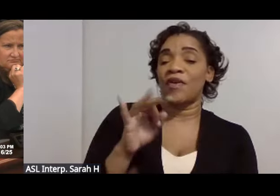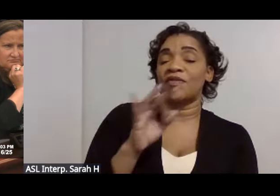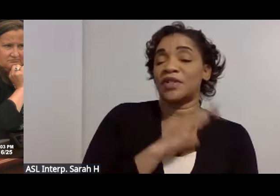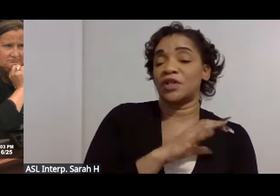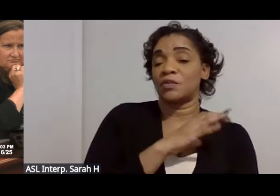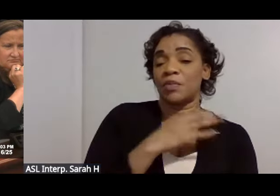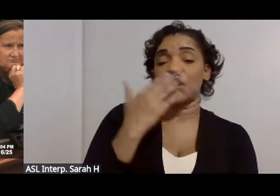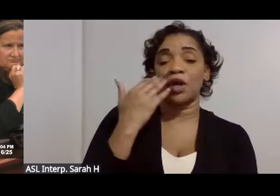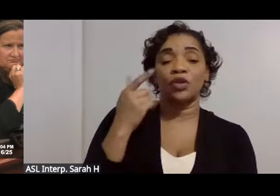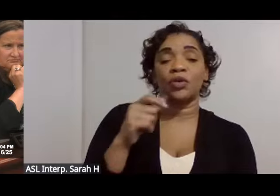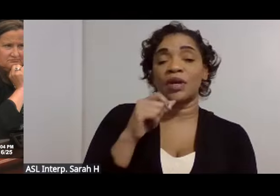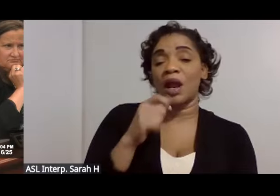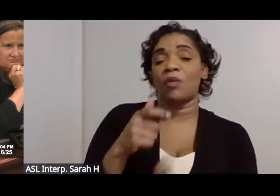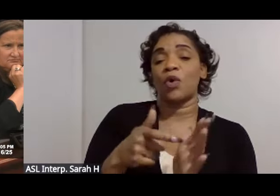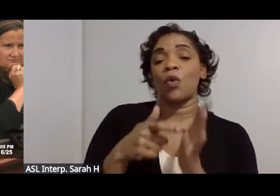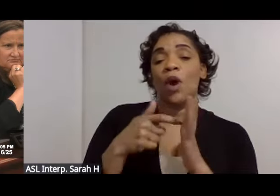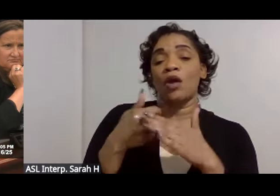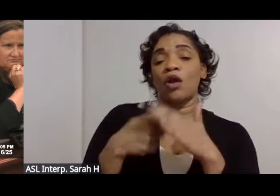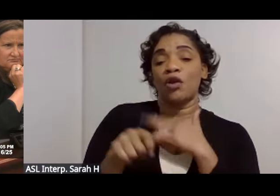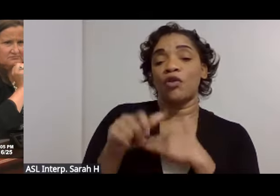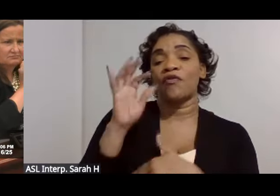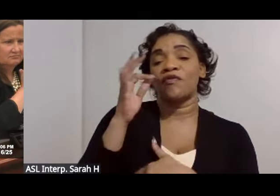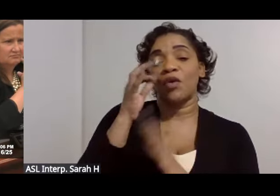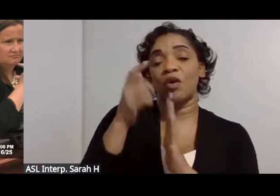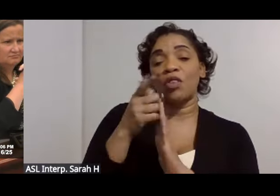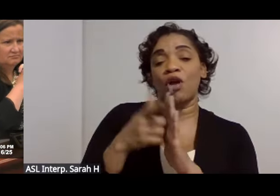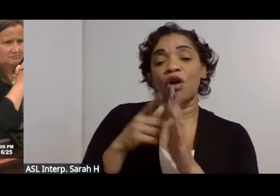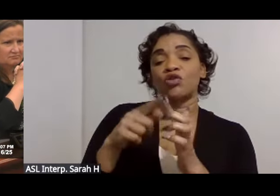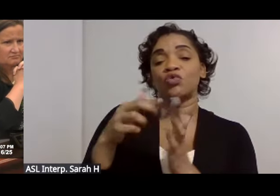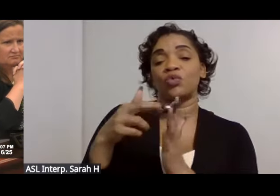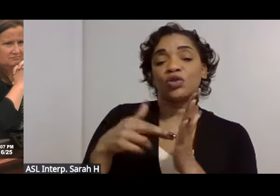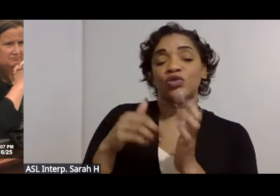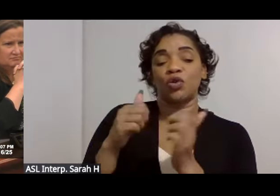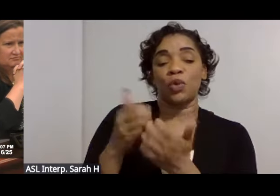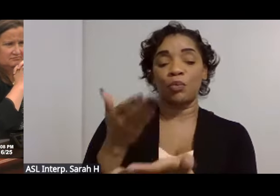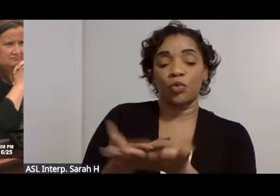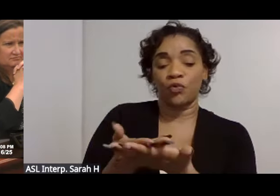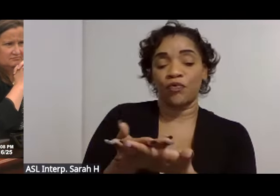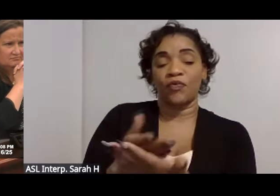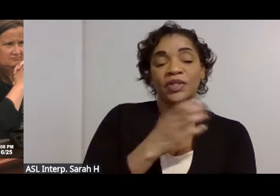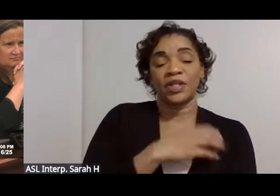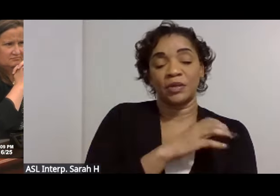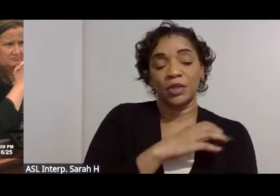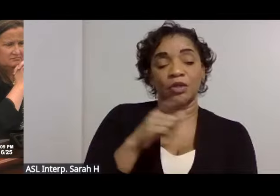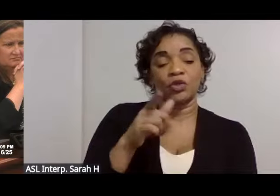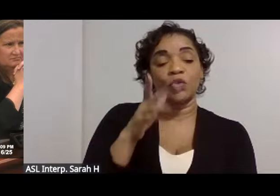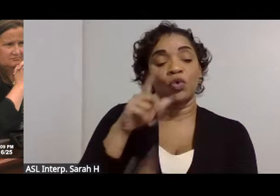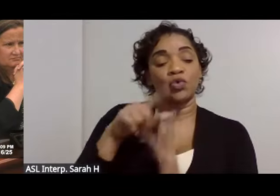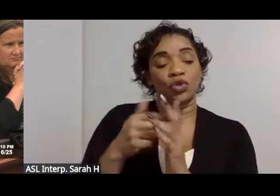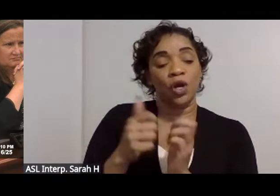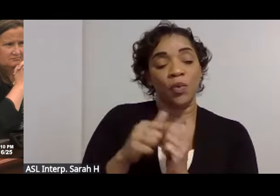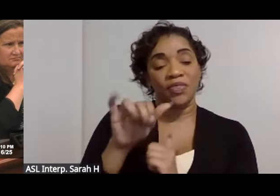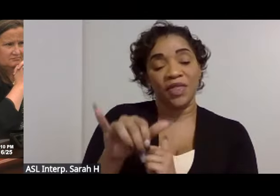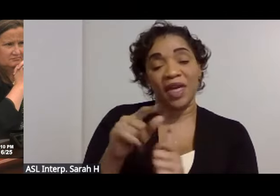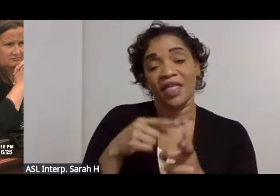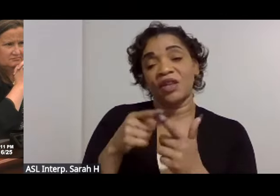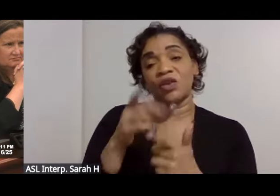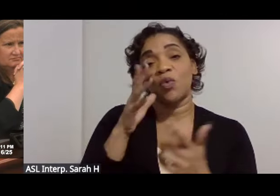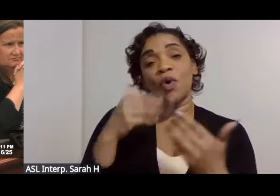proof of citizenship. So you're going to start with that, but you're going to have that. And you're going to have